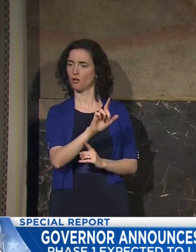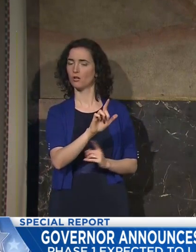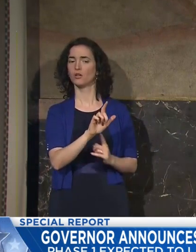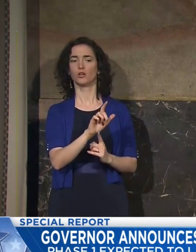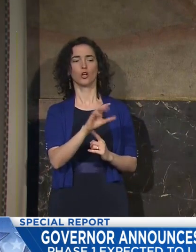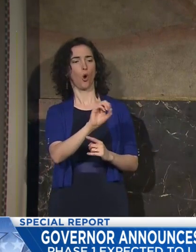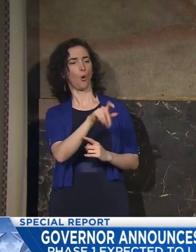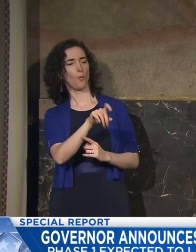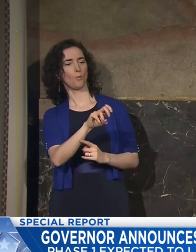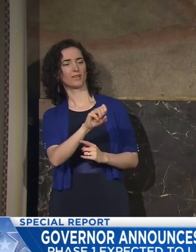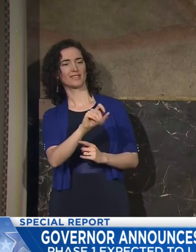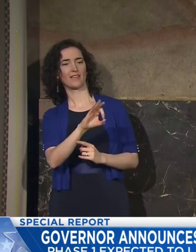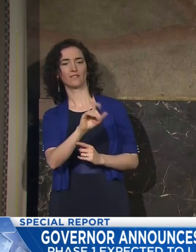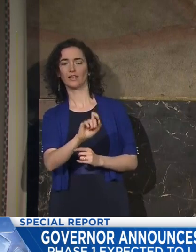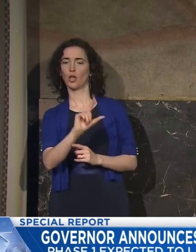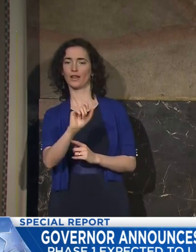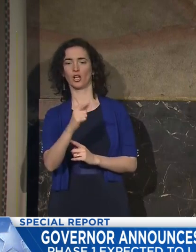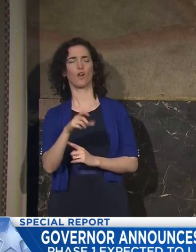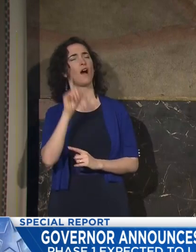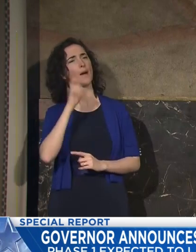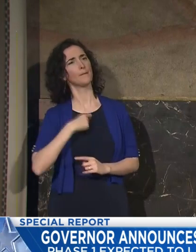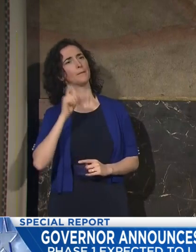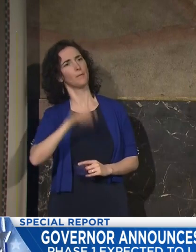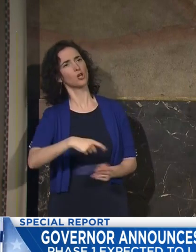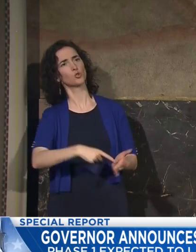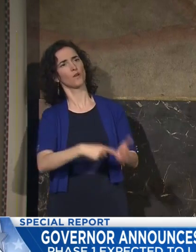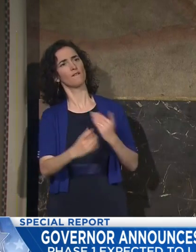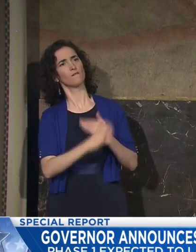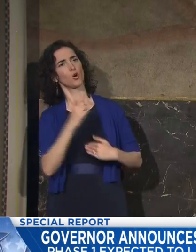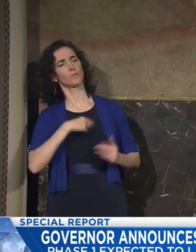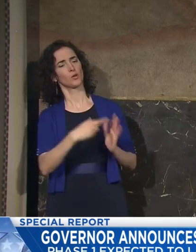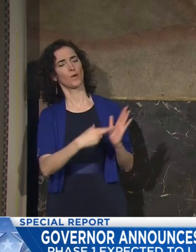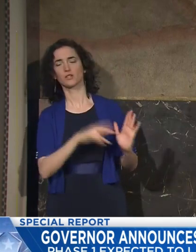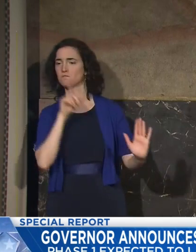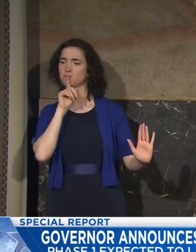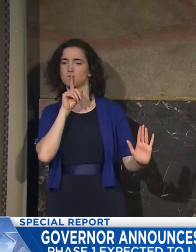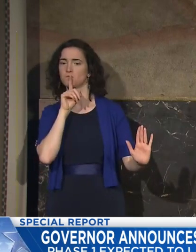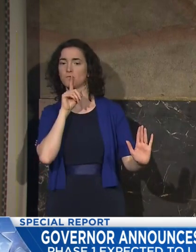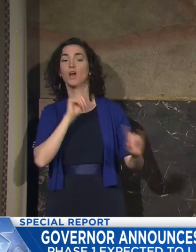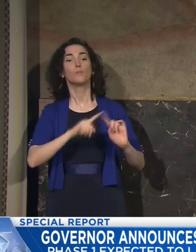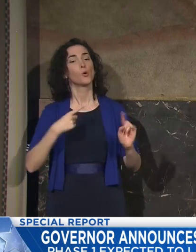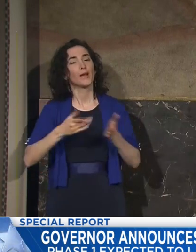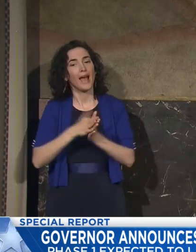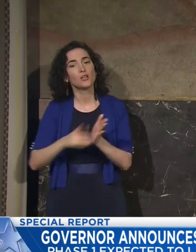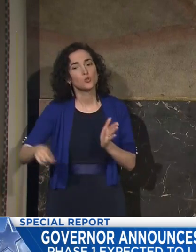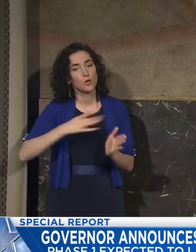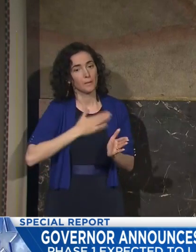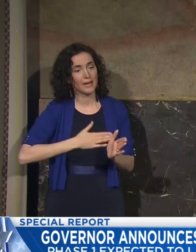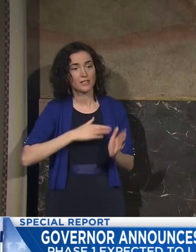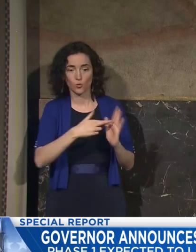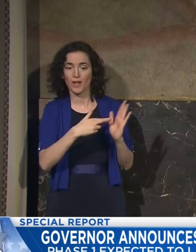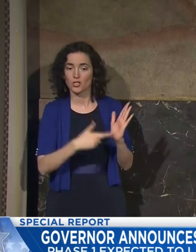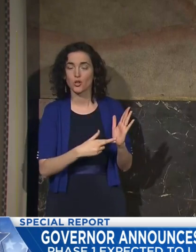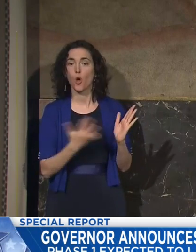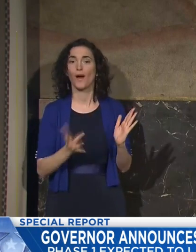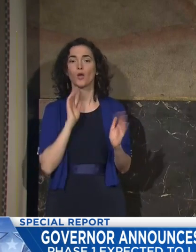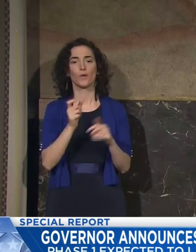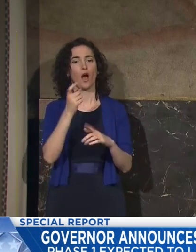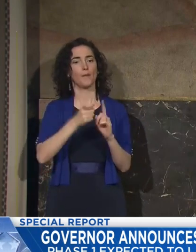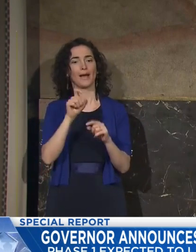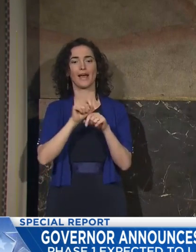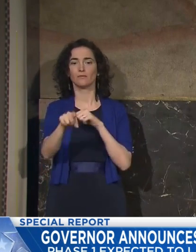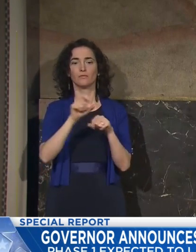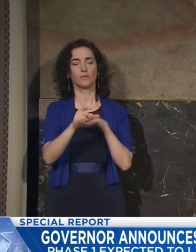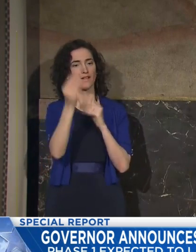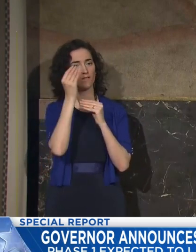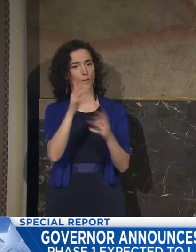to open. We're asking that you do so if you're a business, so that you can get more information sent to you automatically without